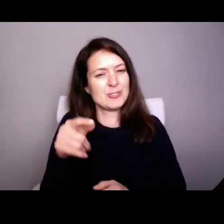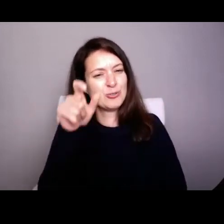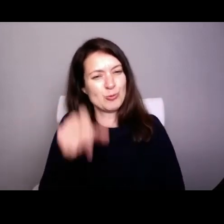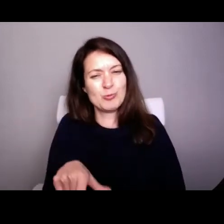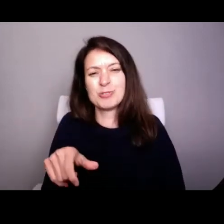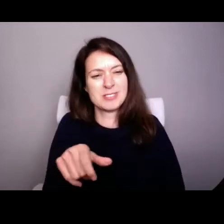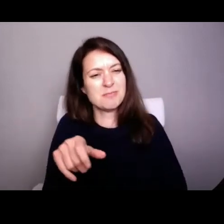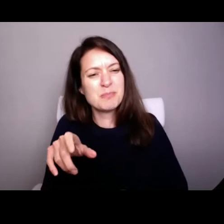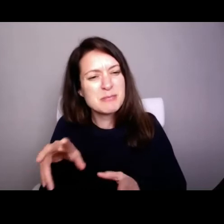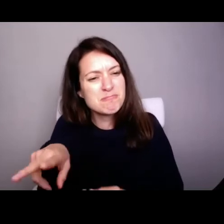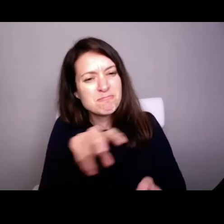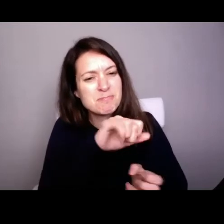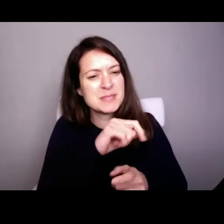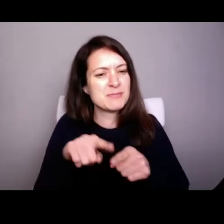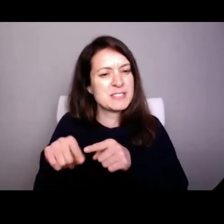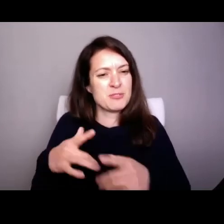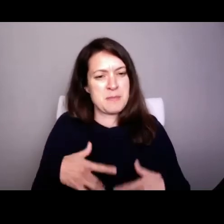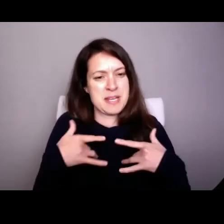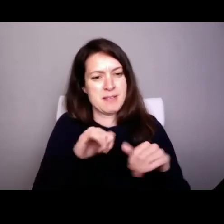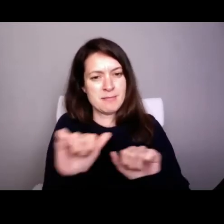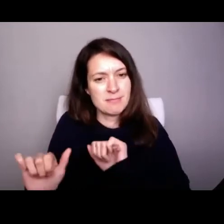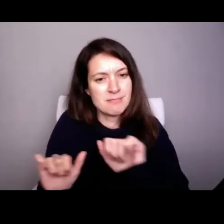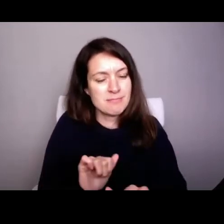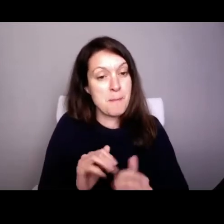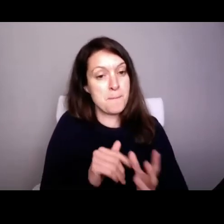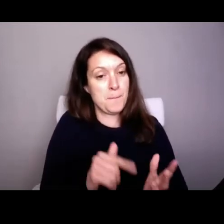report. And he just said, the thing I